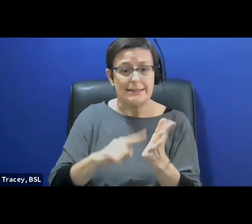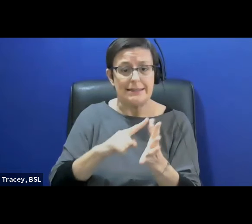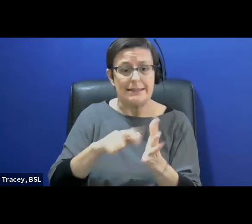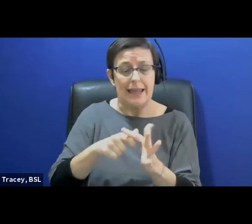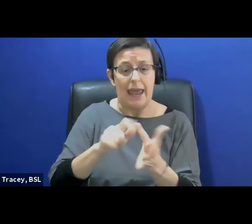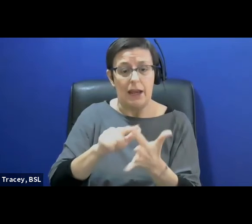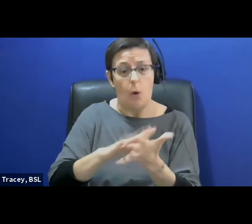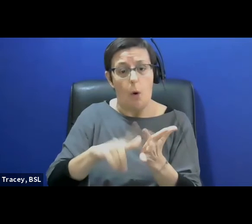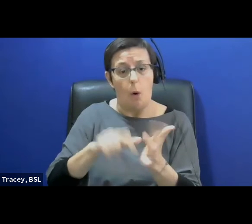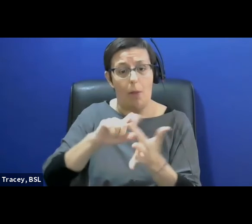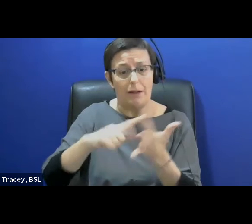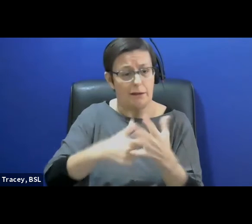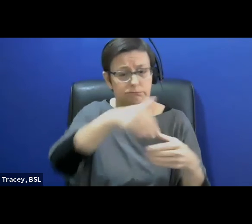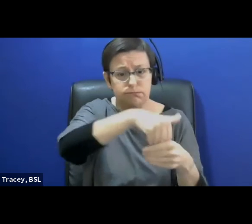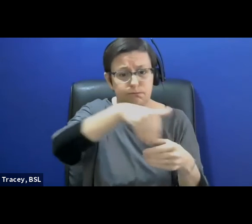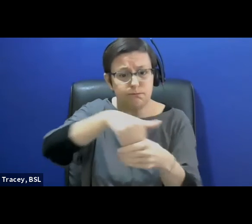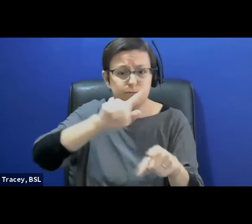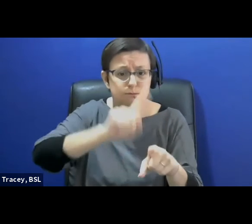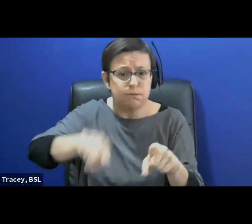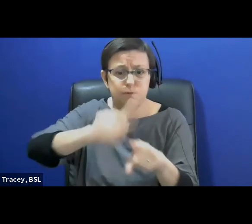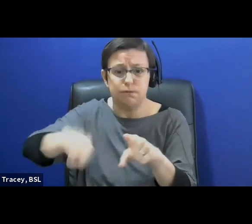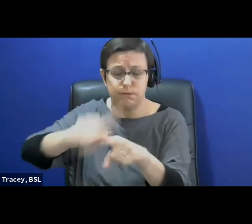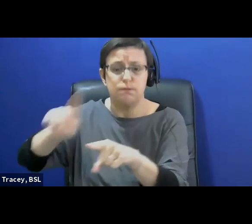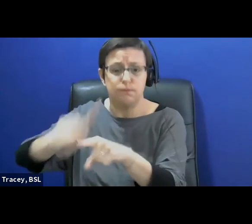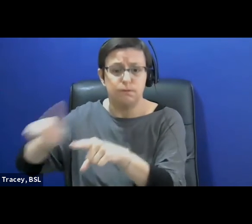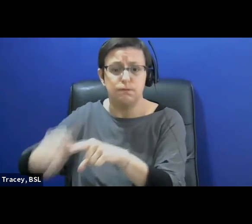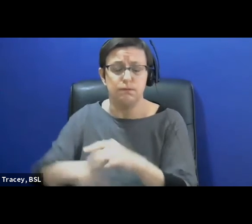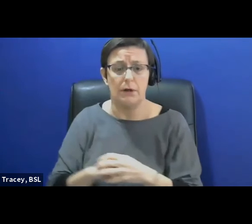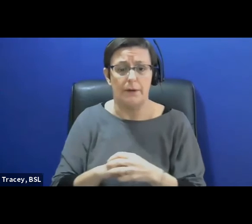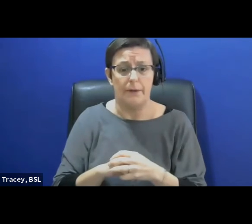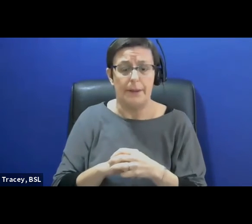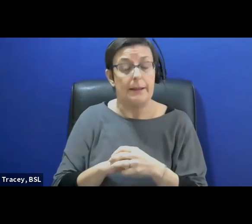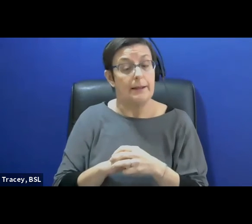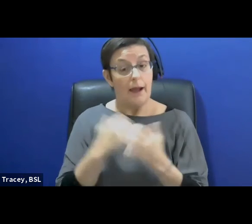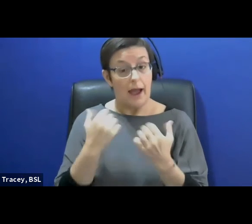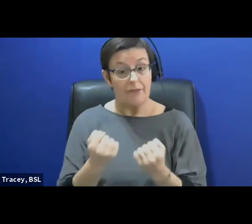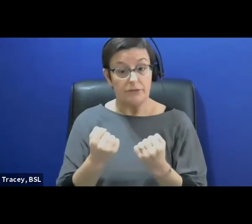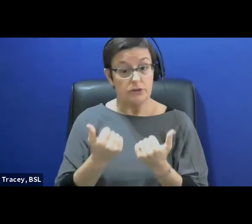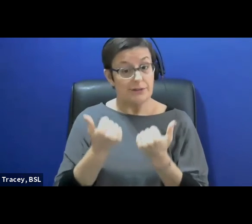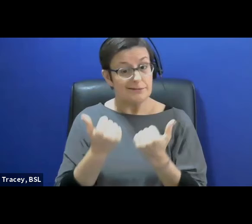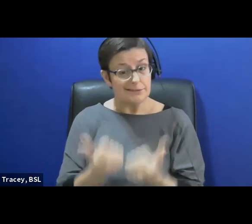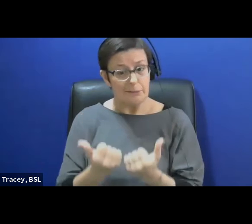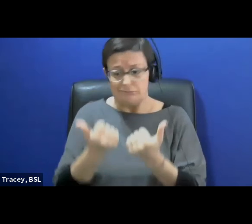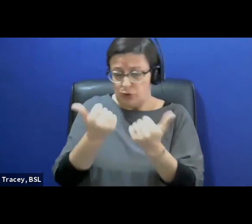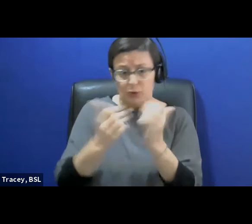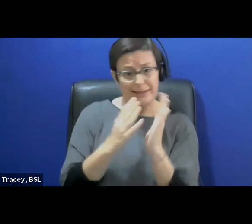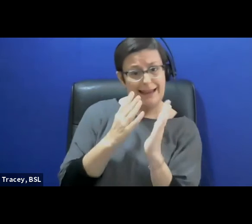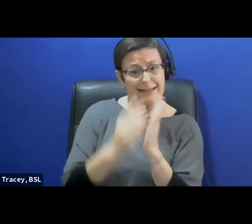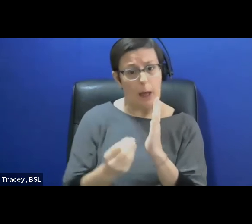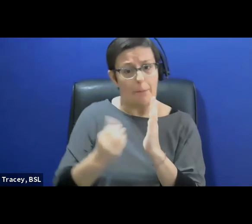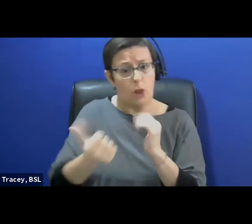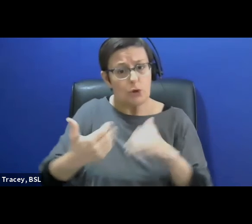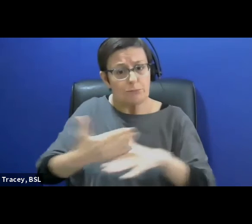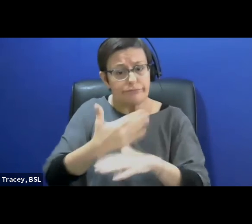that idea that actually there are very strong and very good kind of examples of good practice and guidance and